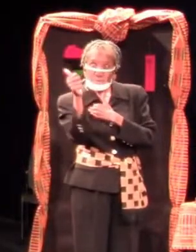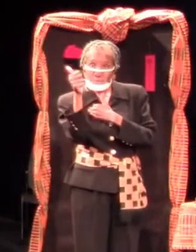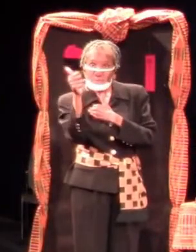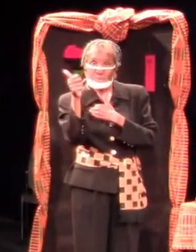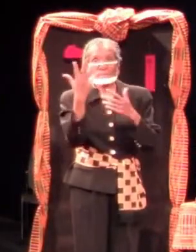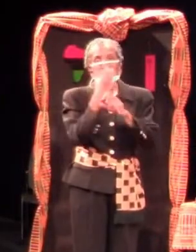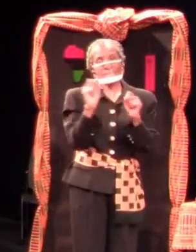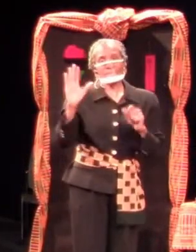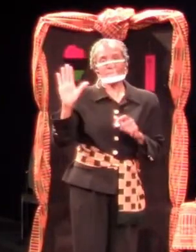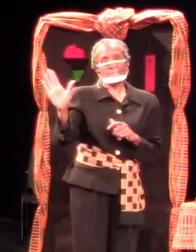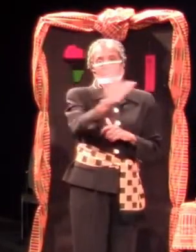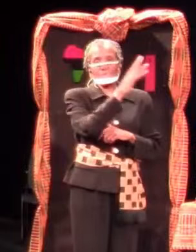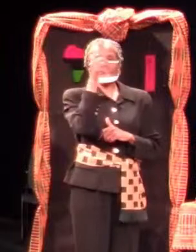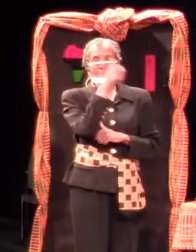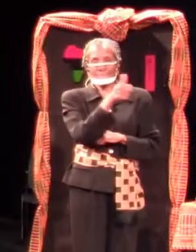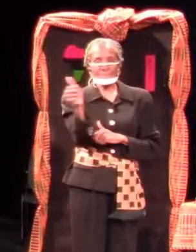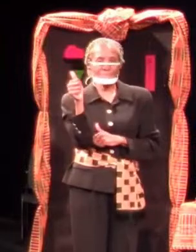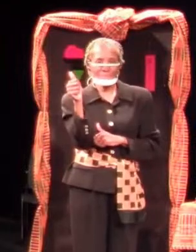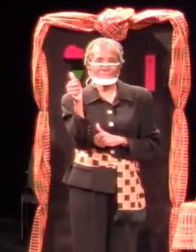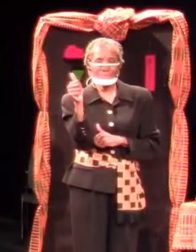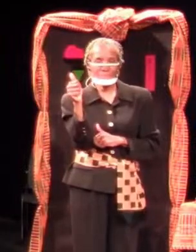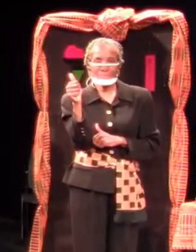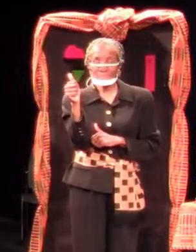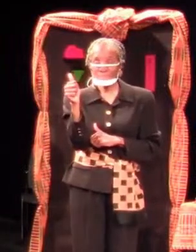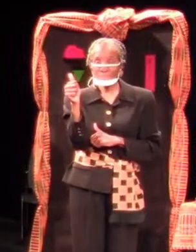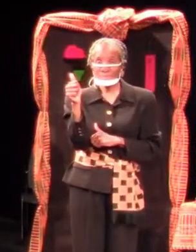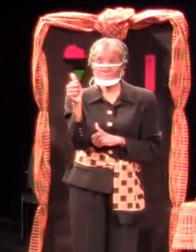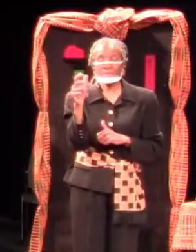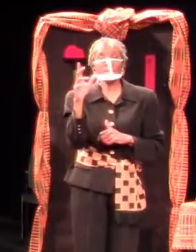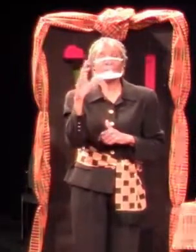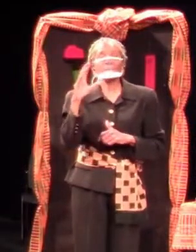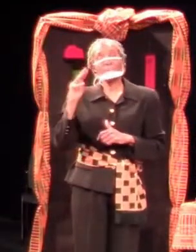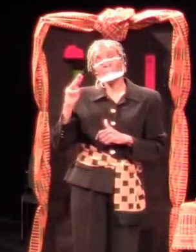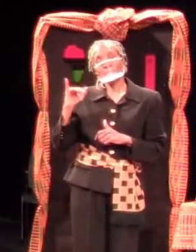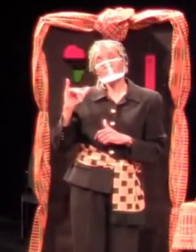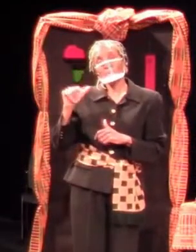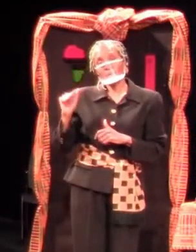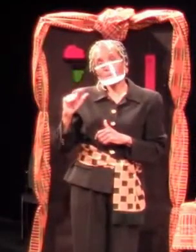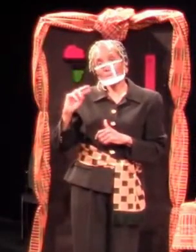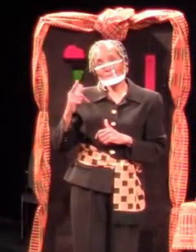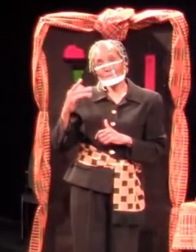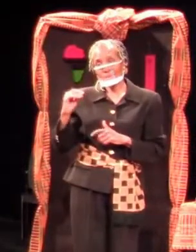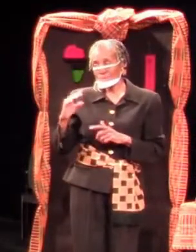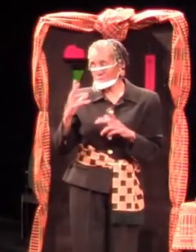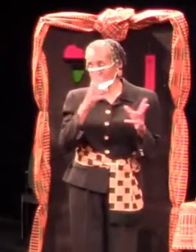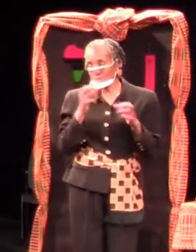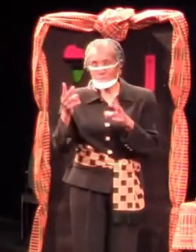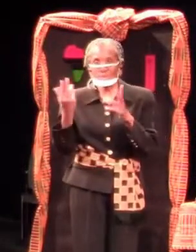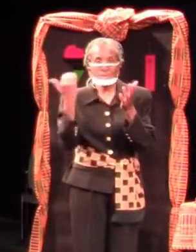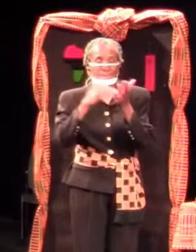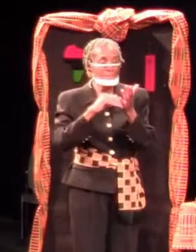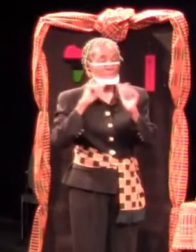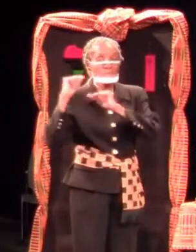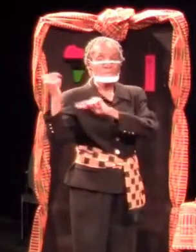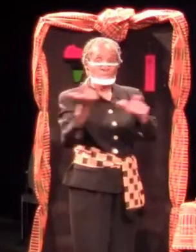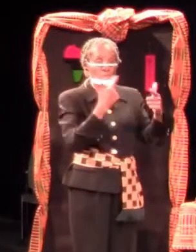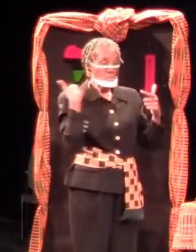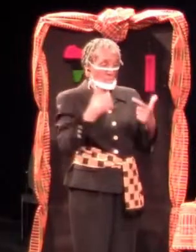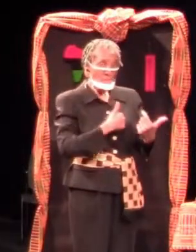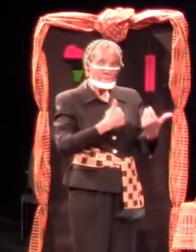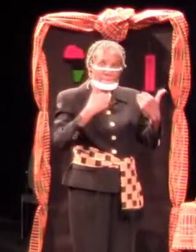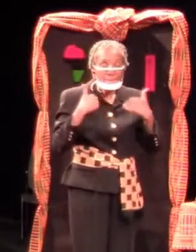to save your own self. You are the best we have. You are all we